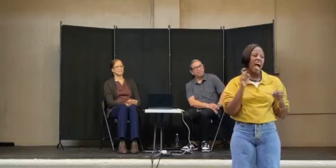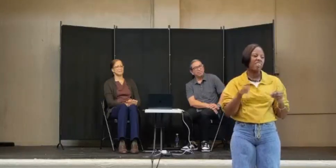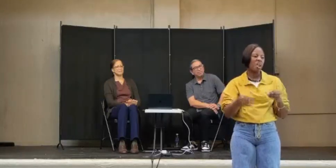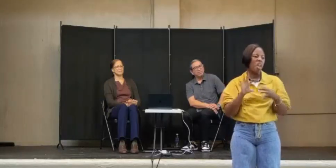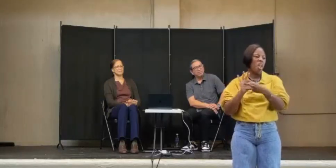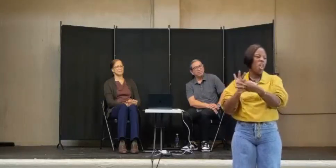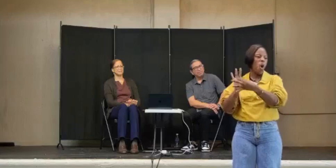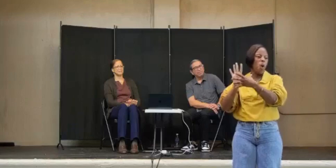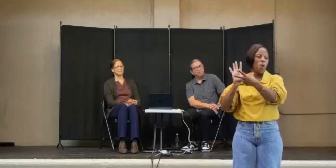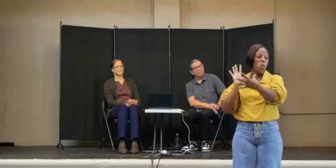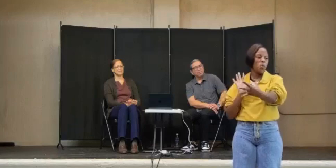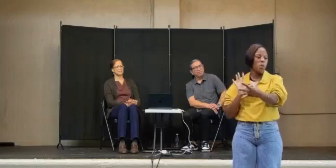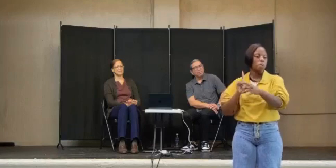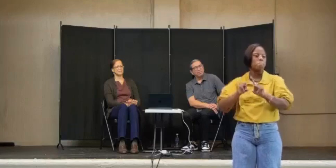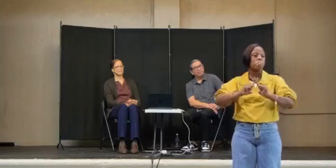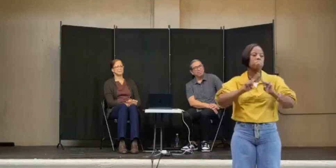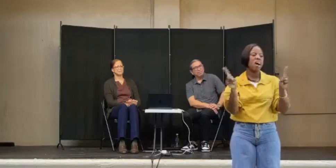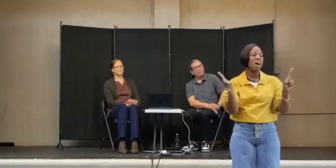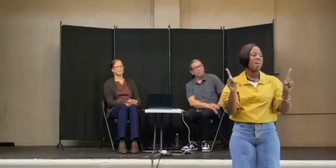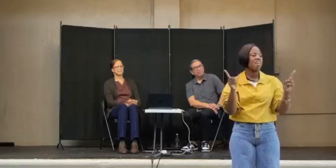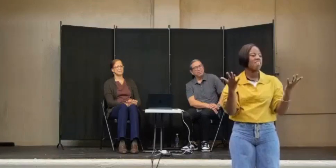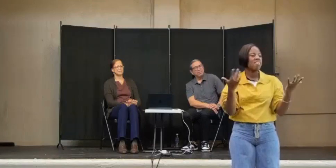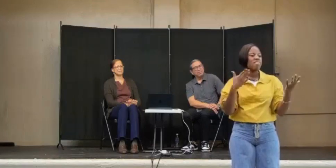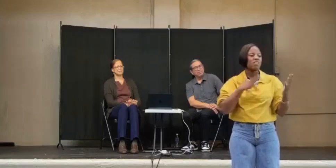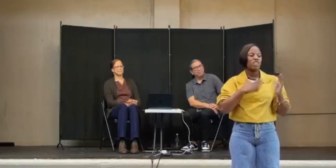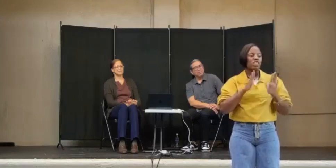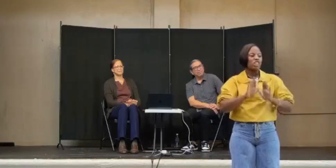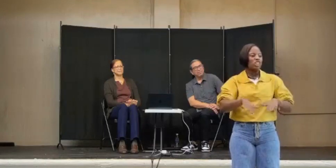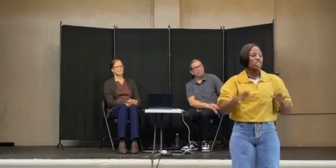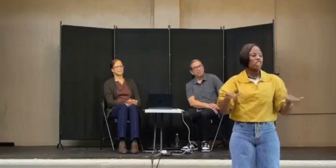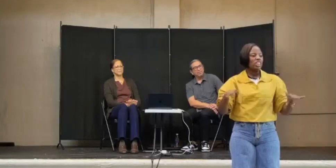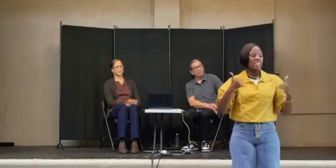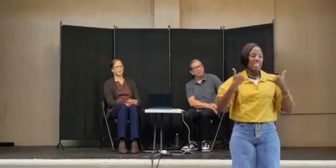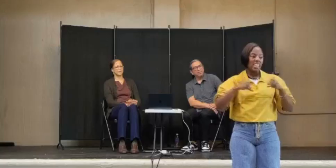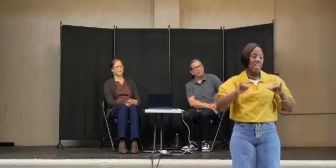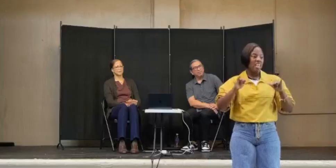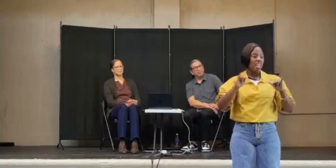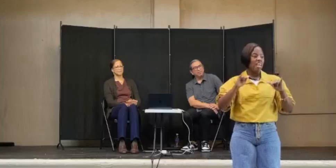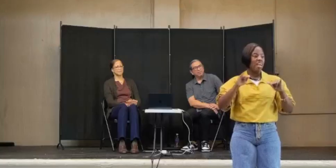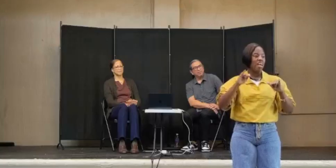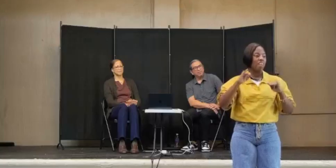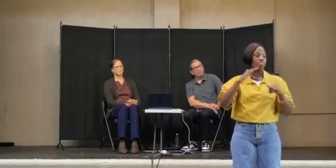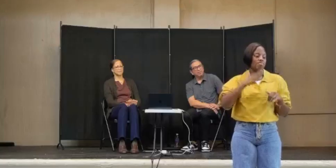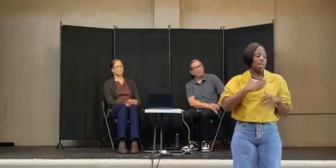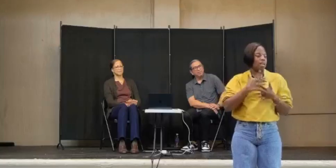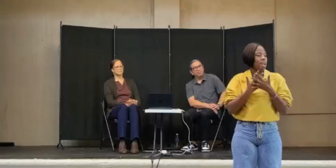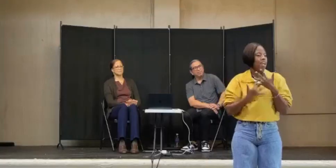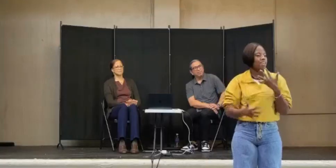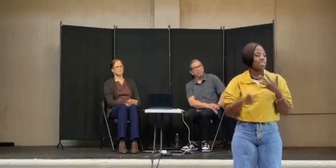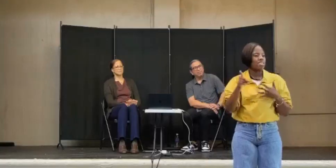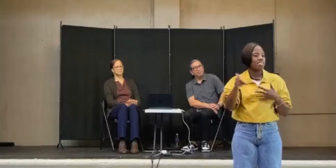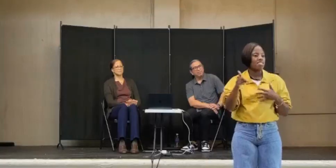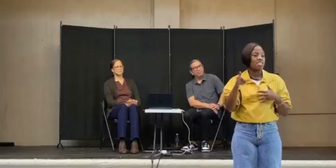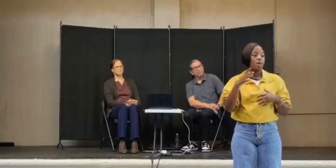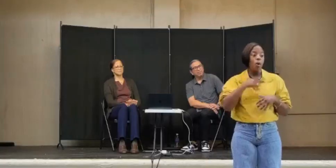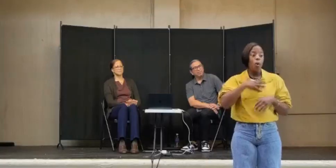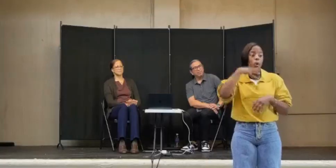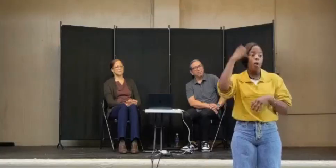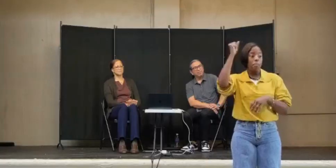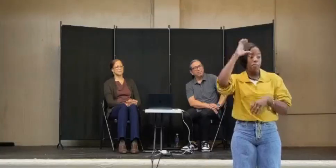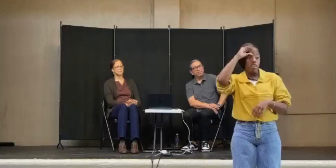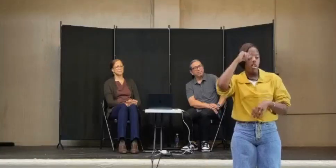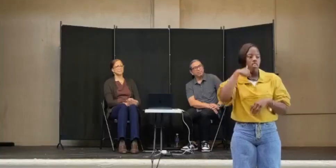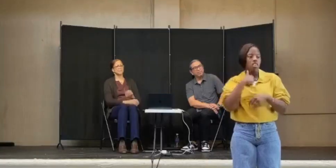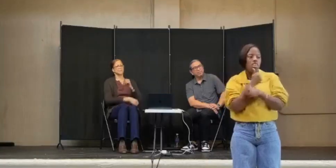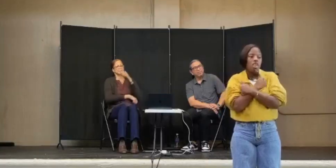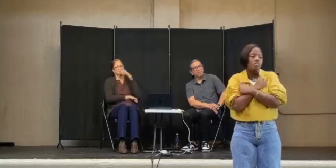I actually left early on and I lost connection with my family. But my children are, you know, they're